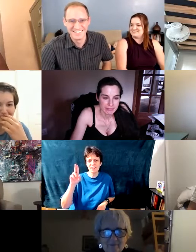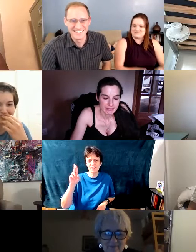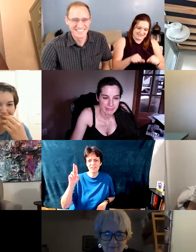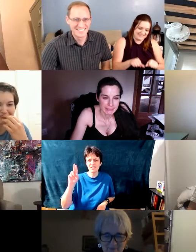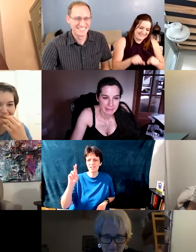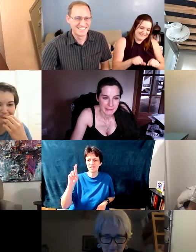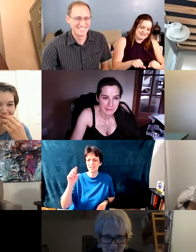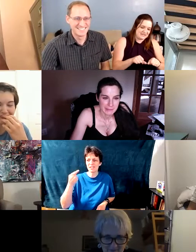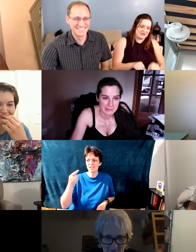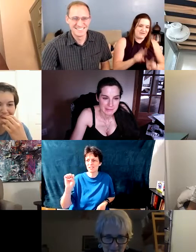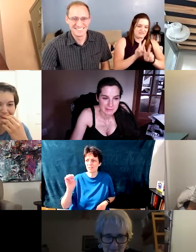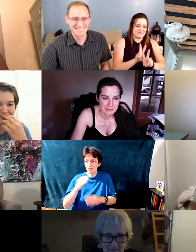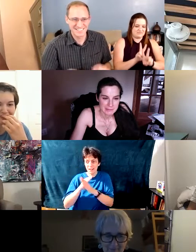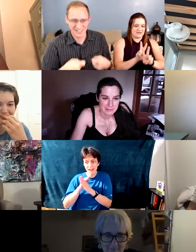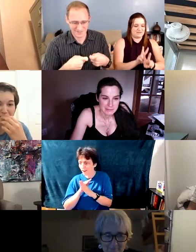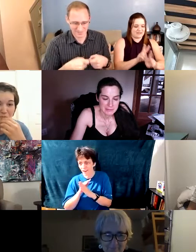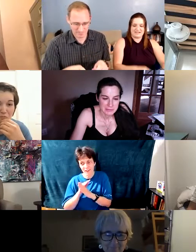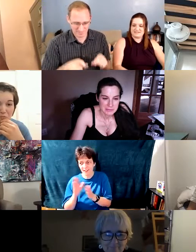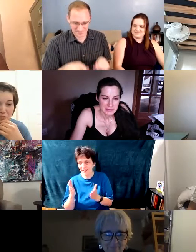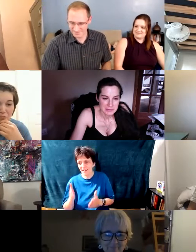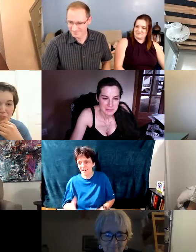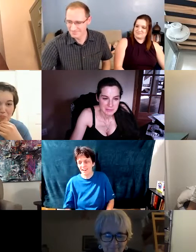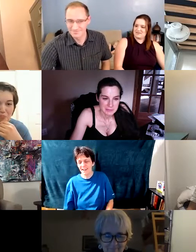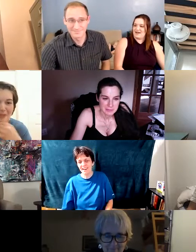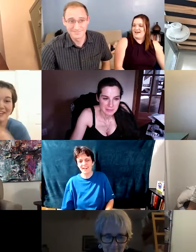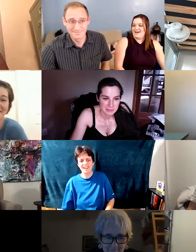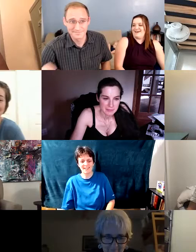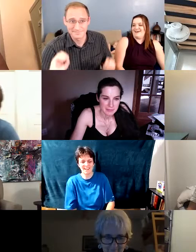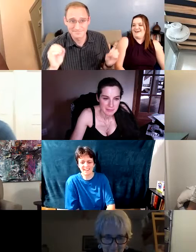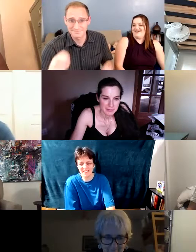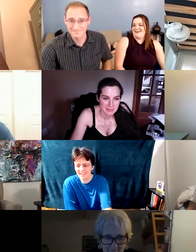A little CPR. I'm going to go have a funeral buried in the backyard.